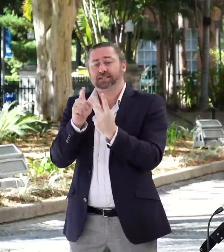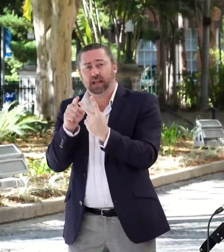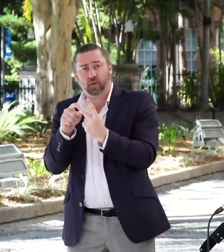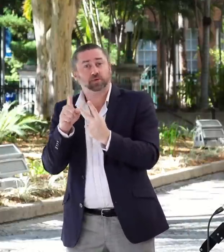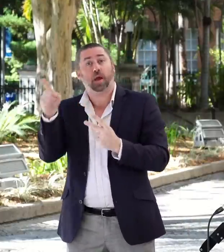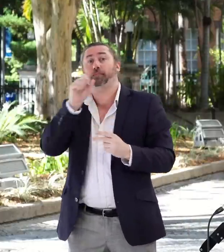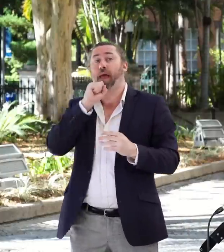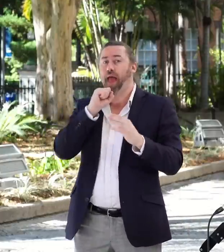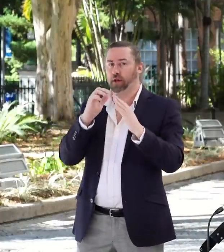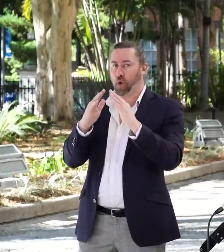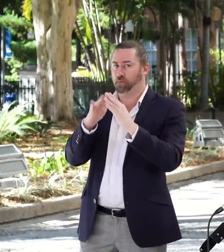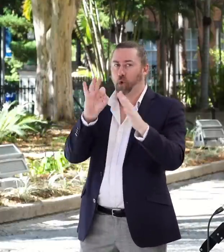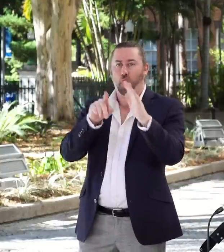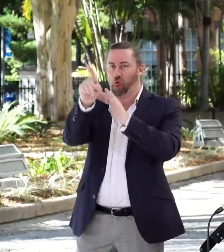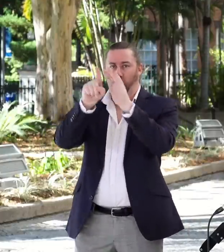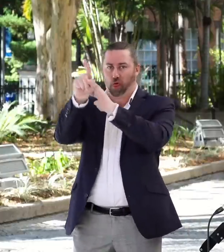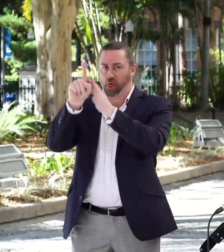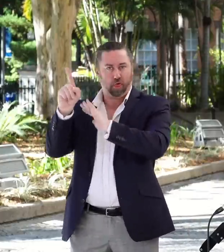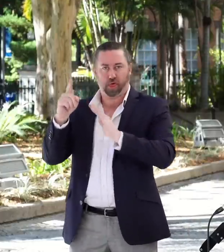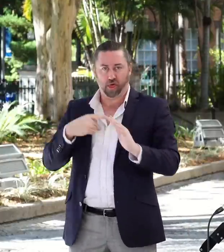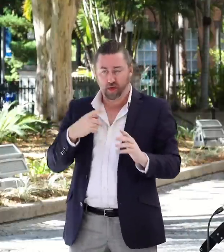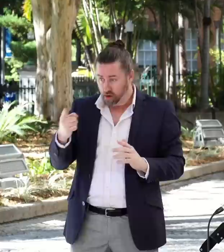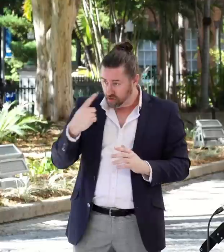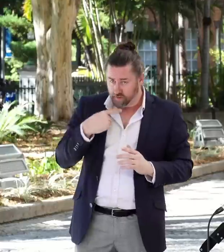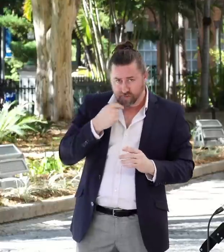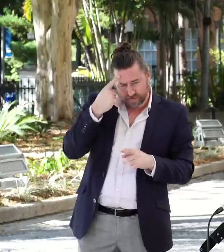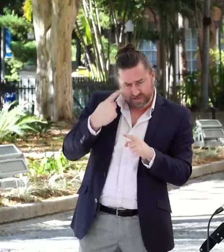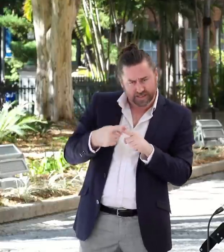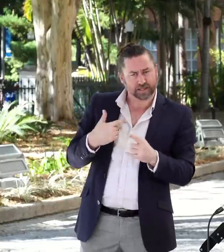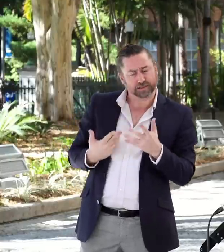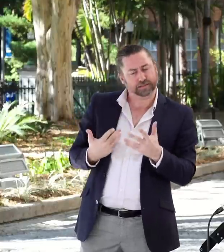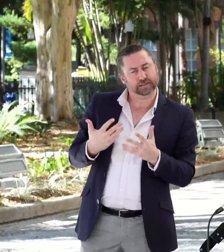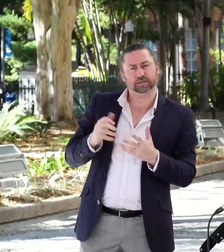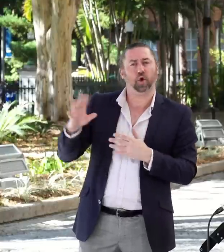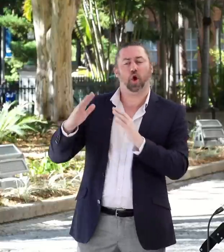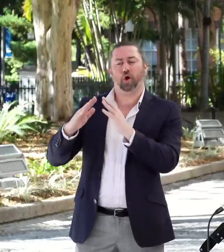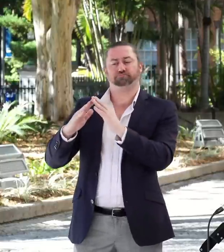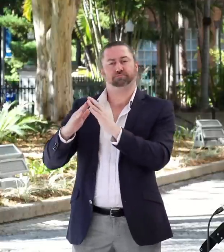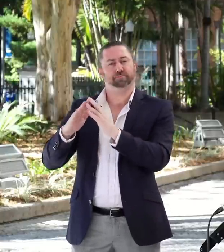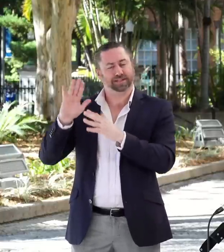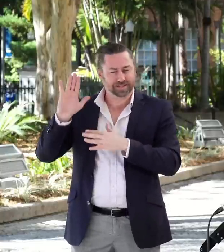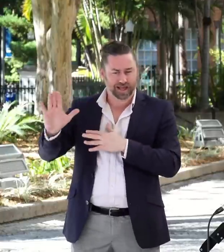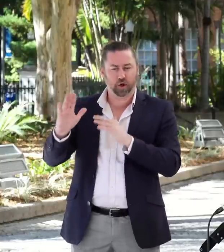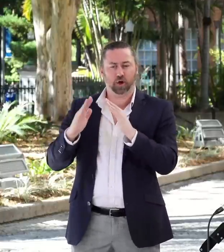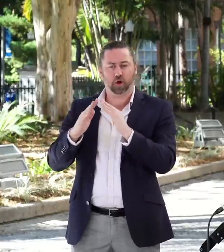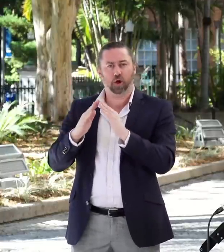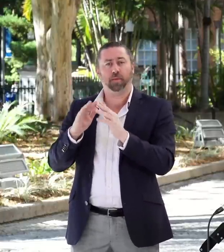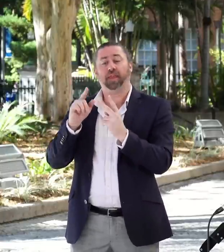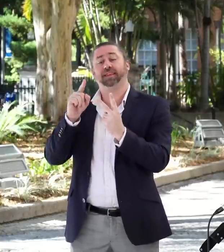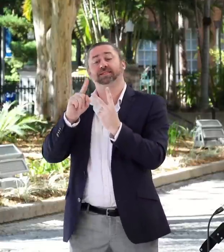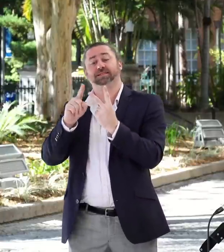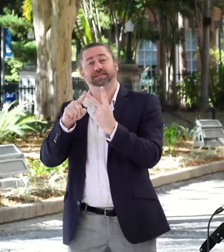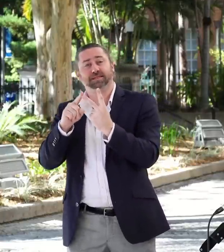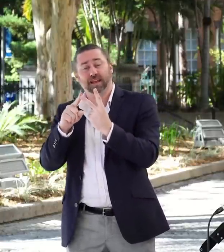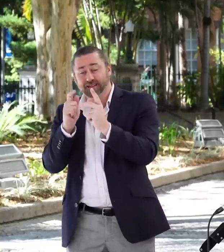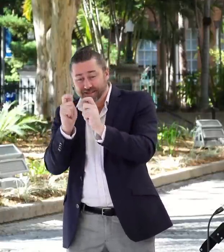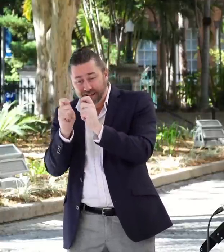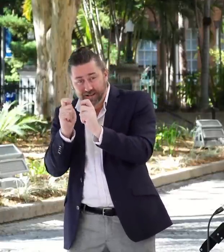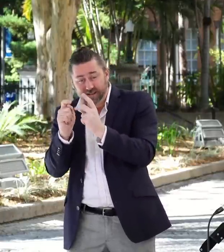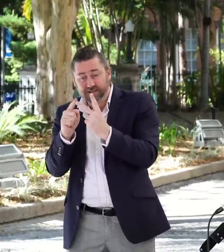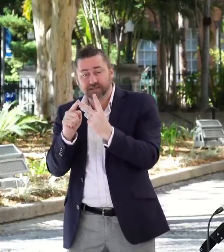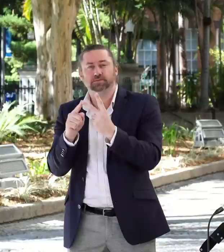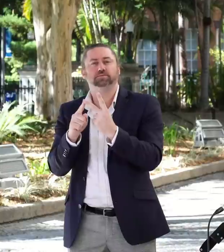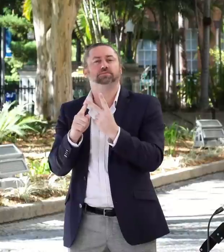he's been in quarantine, we immediately put him in quarantine or isolation after his first test. His second test has come back with